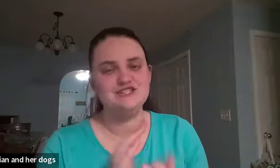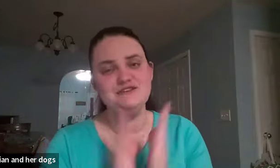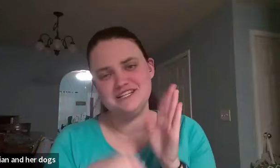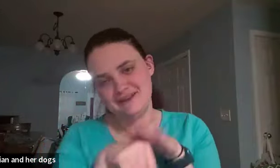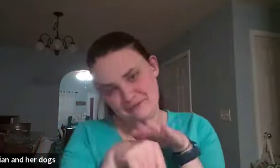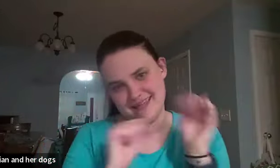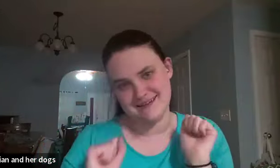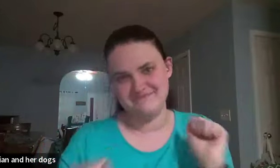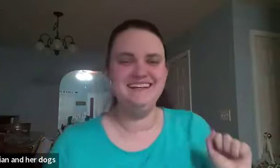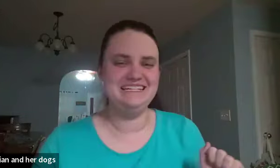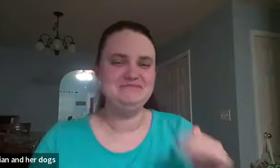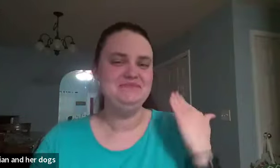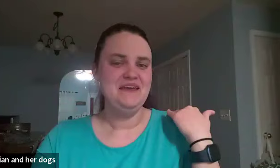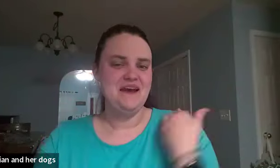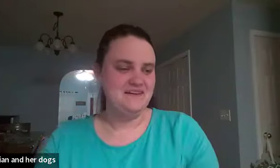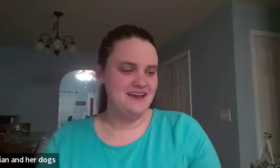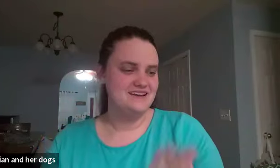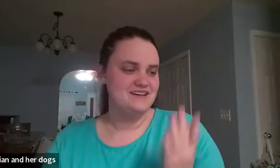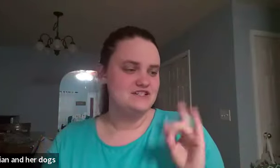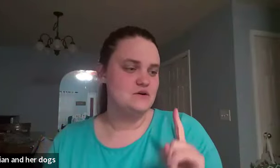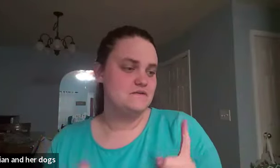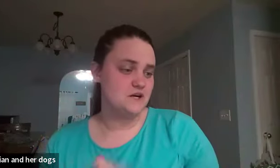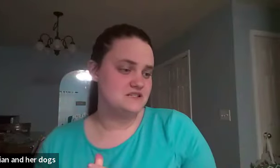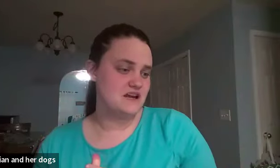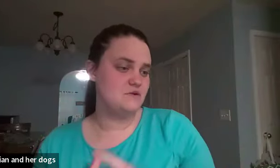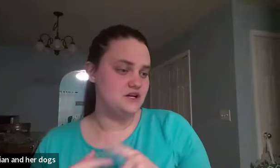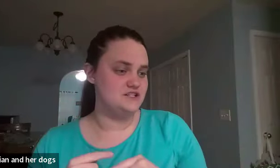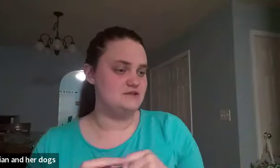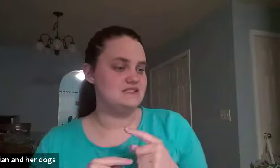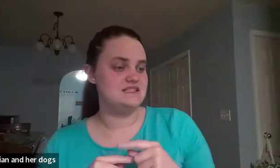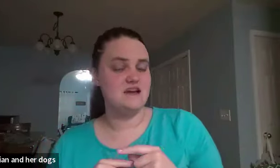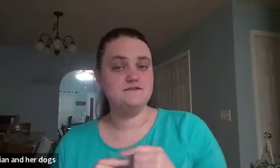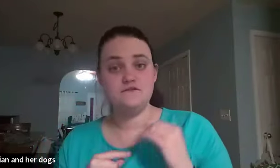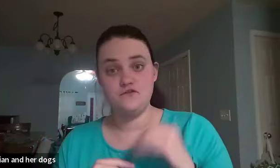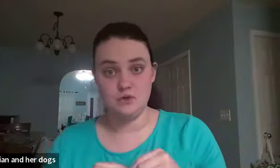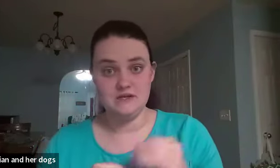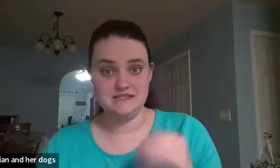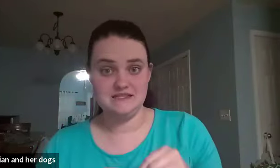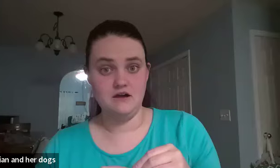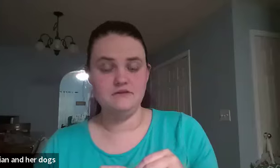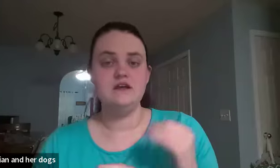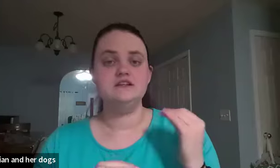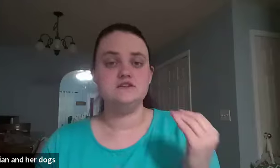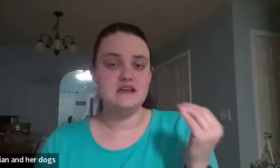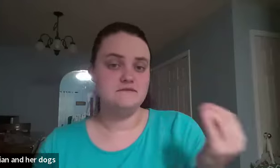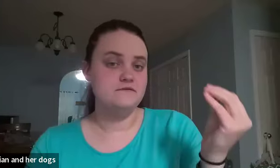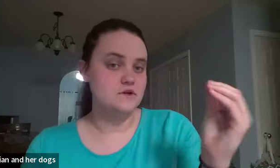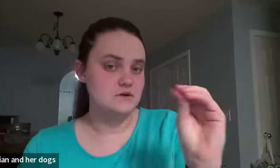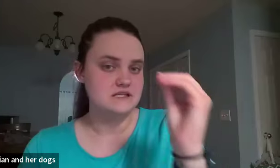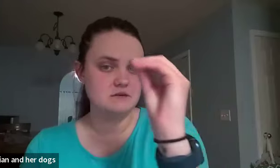eat. So just a little heads up. Okay. So the first sign we're gonna do is the sign for food itself. So the sign for food is